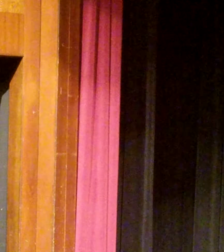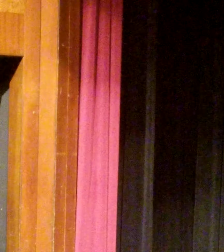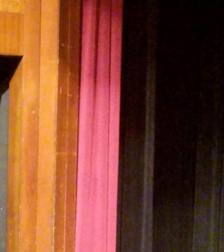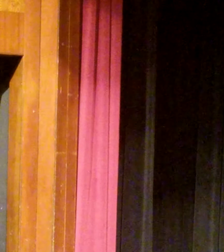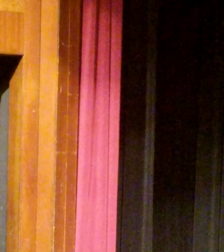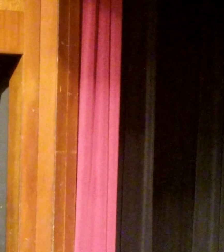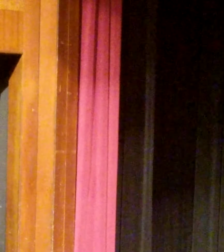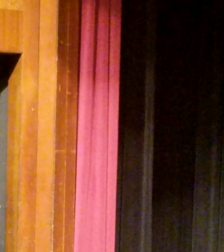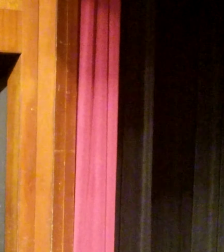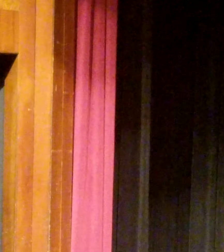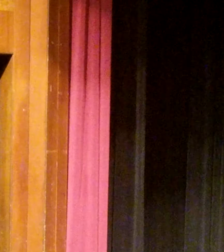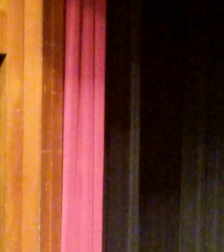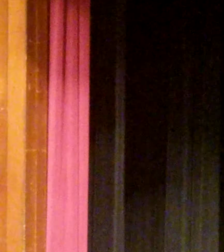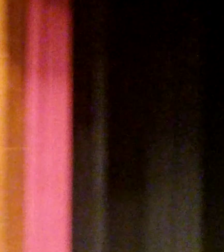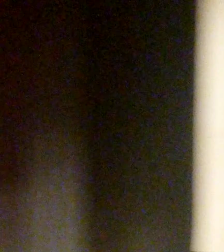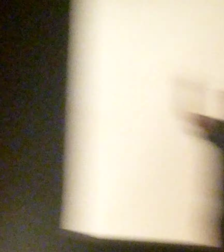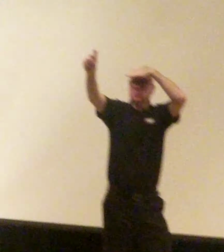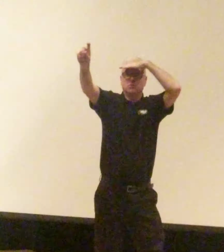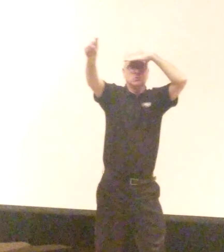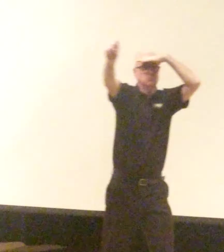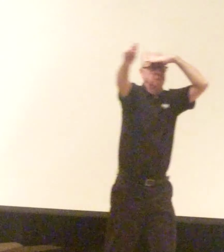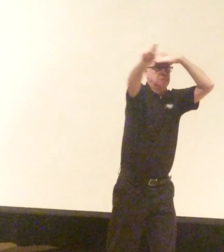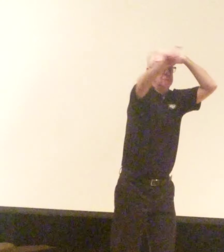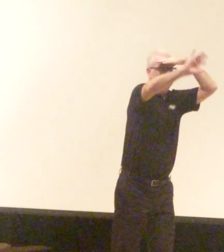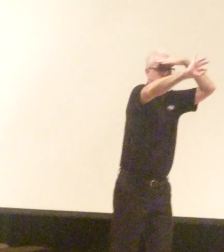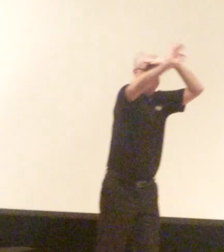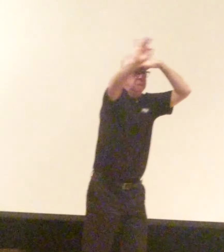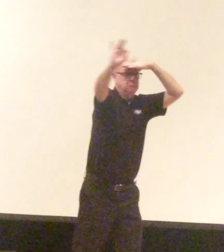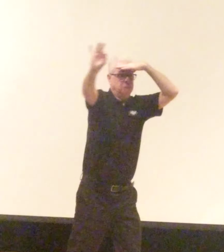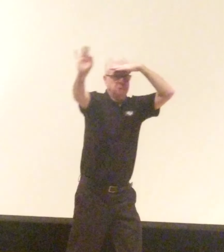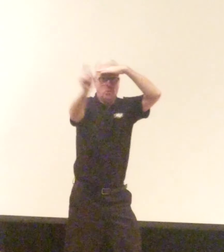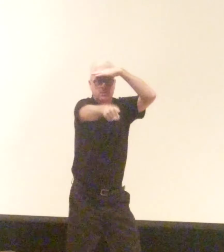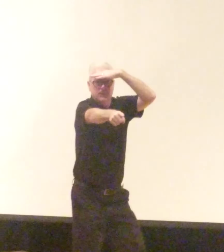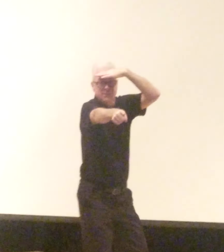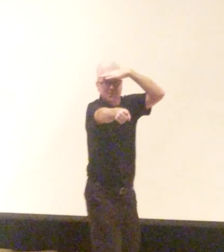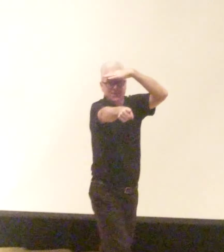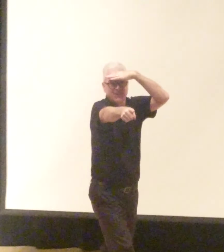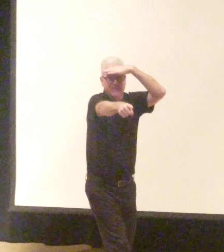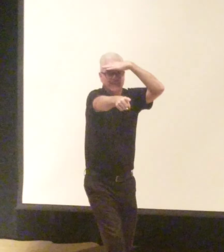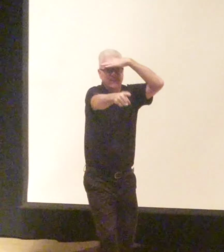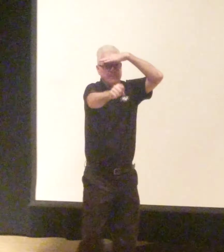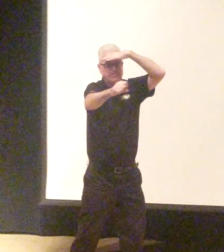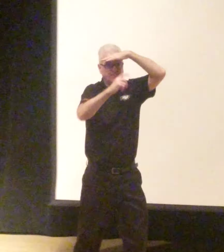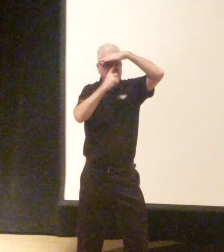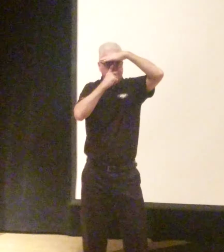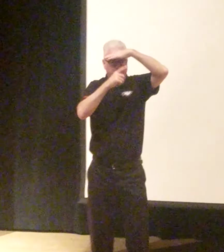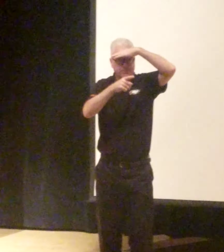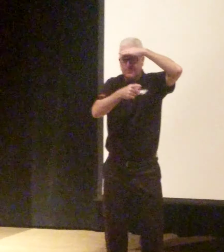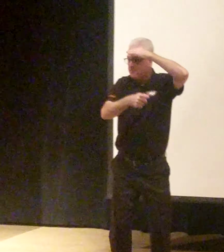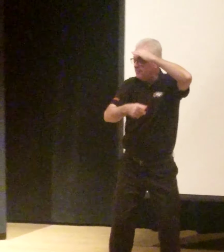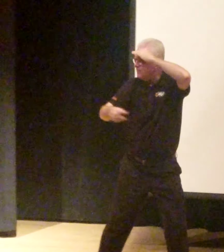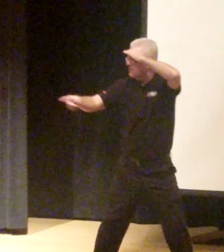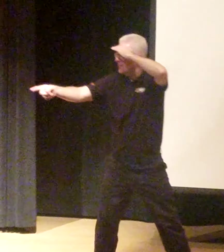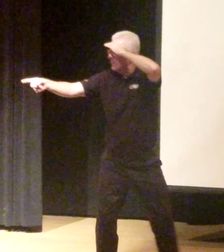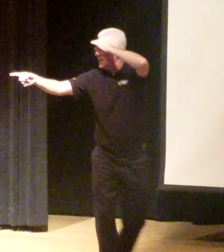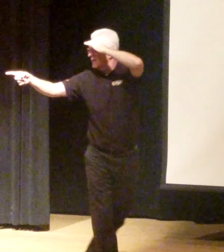Any other questions? Are there programs in place to help deaf people